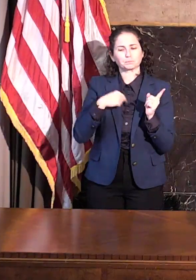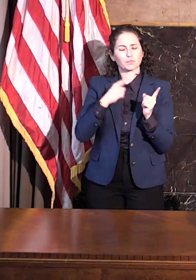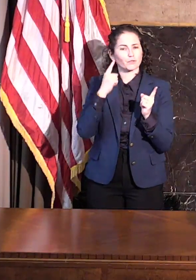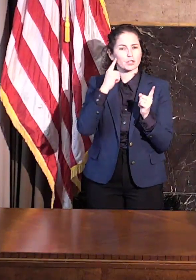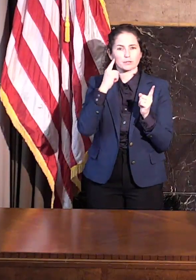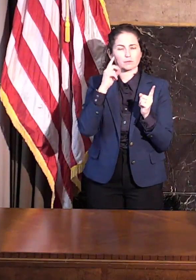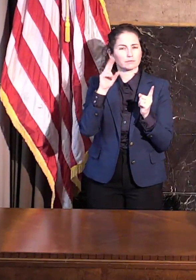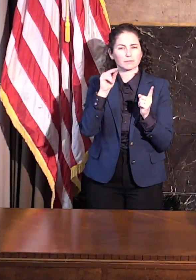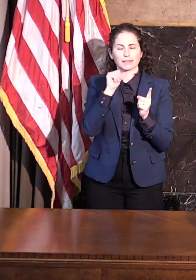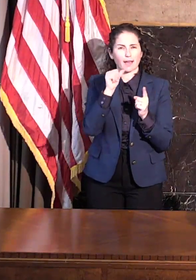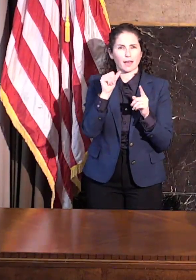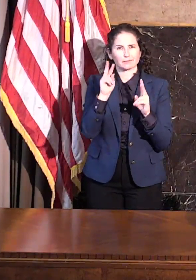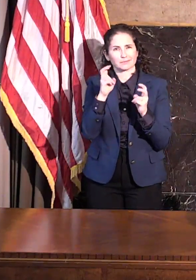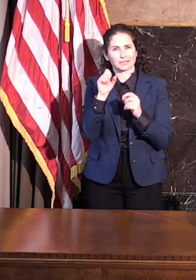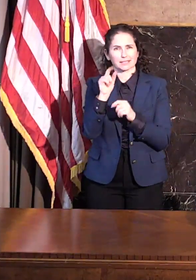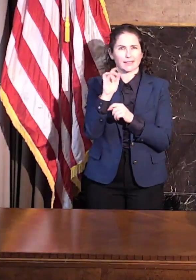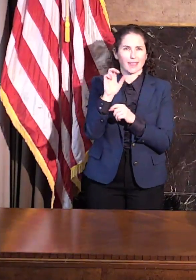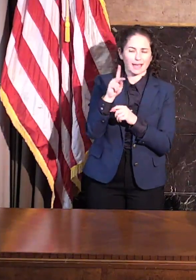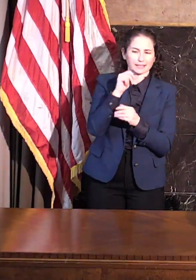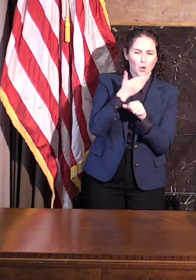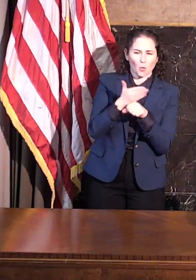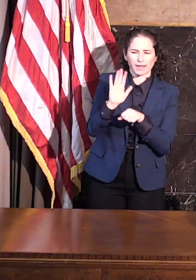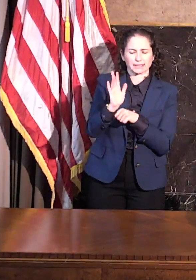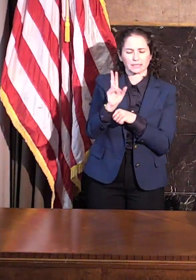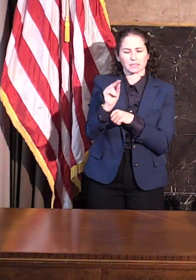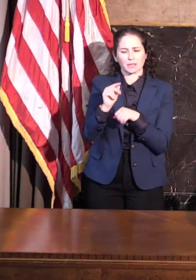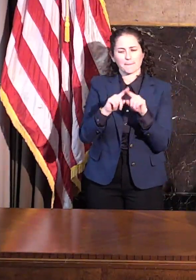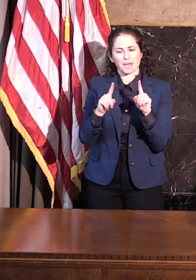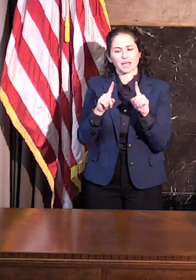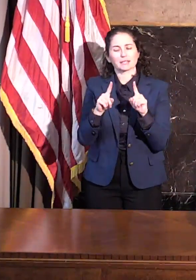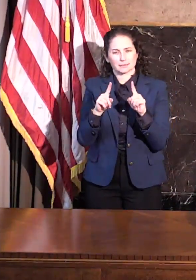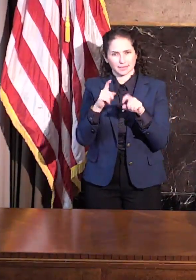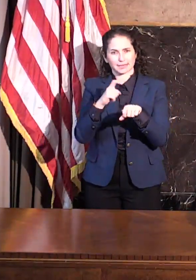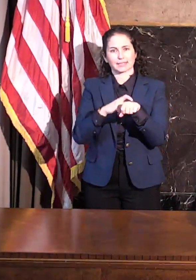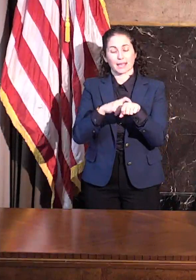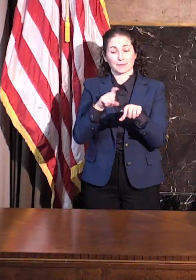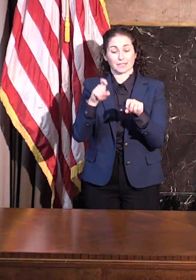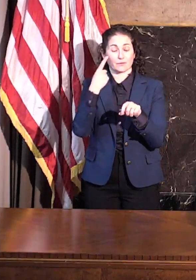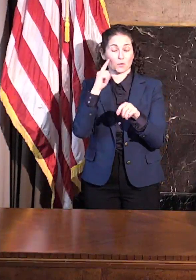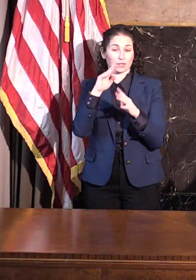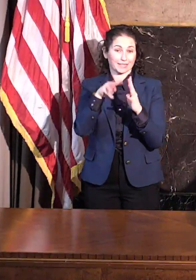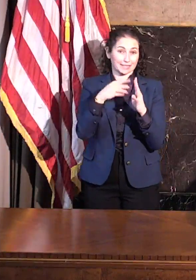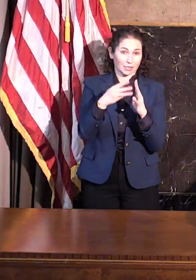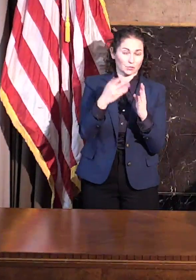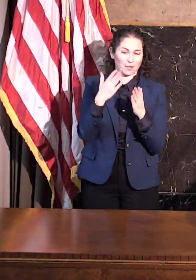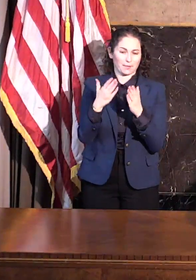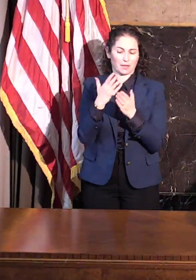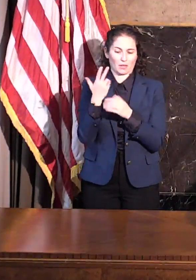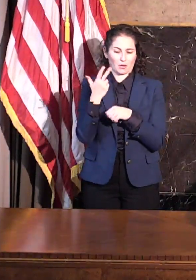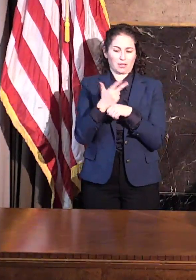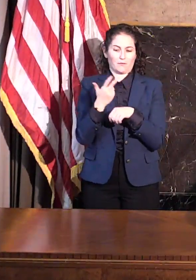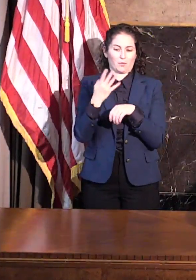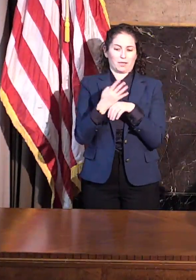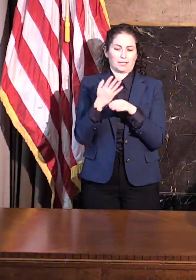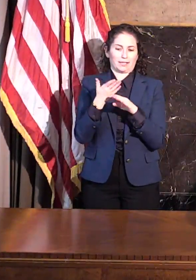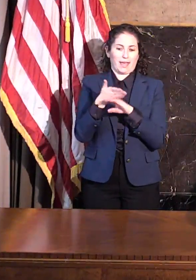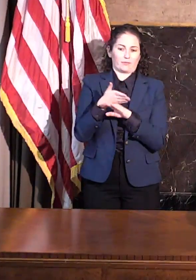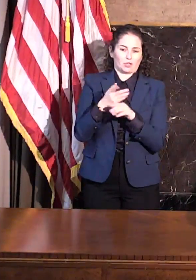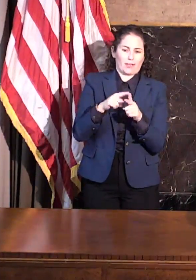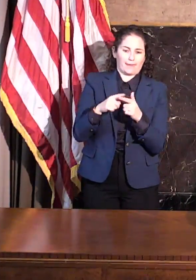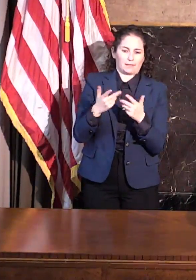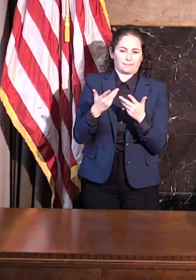to anyone who couldn't get it the first 2 times or didn't want to or whatever. So there will be an opportunity to follow up with those individuals